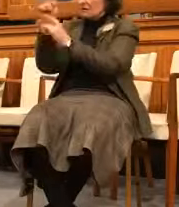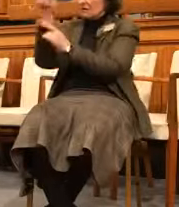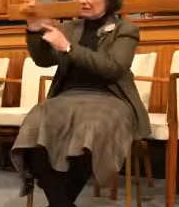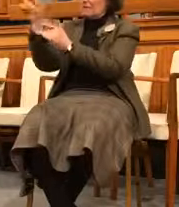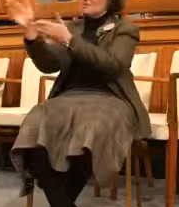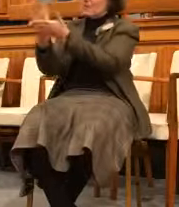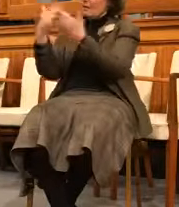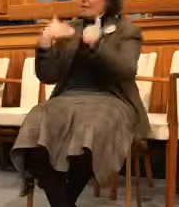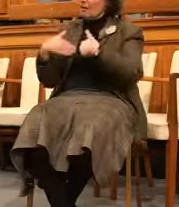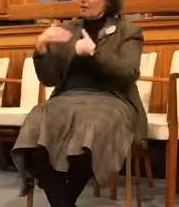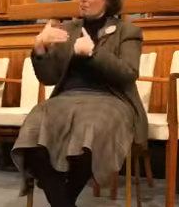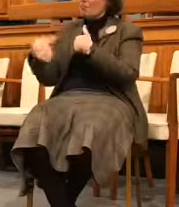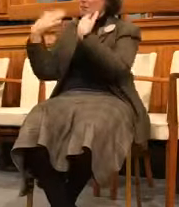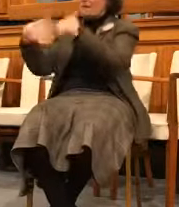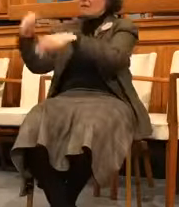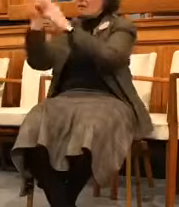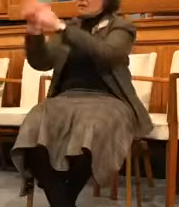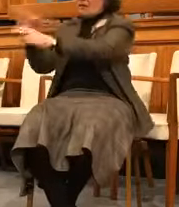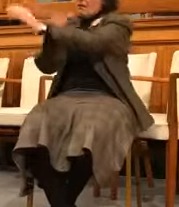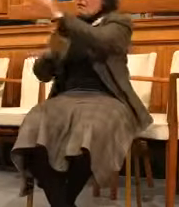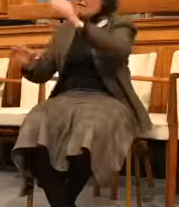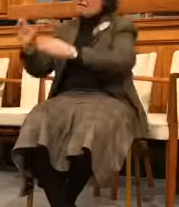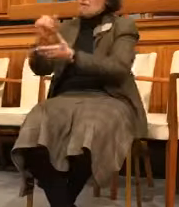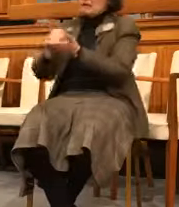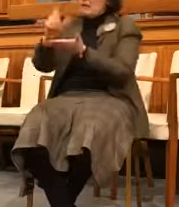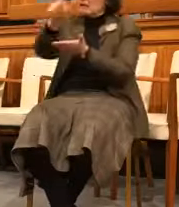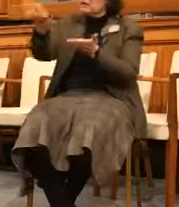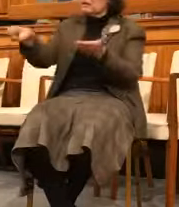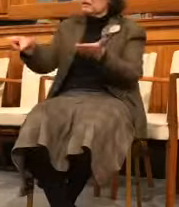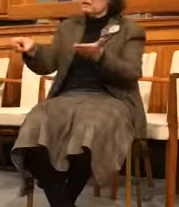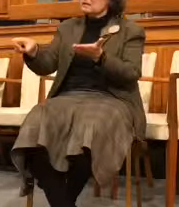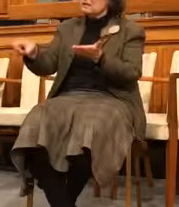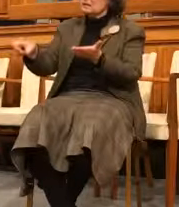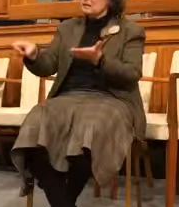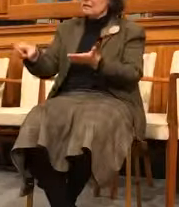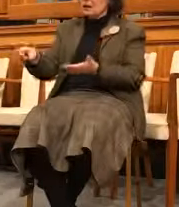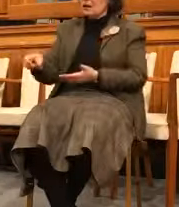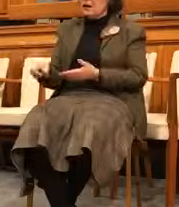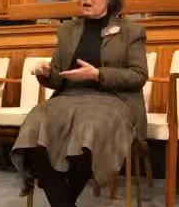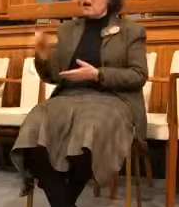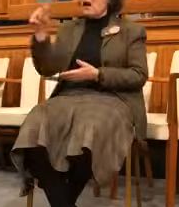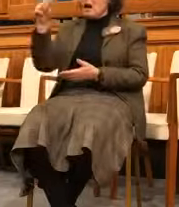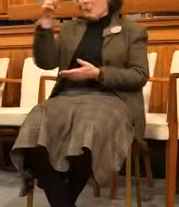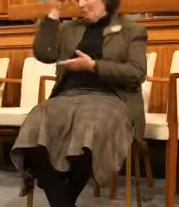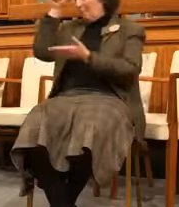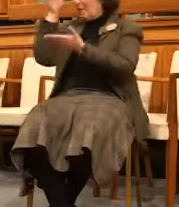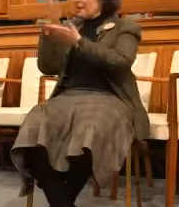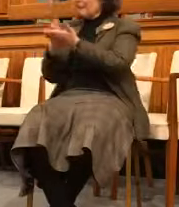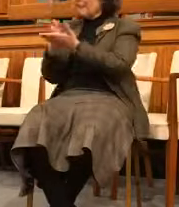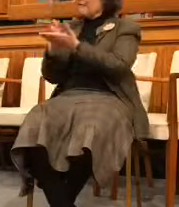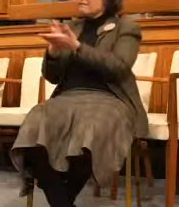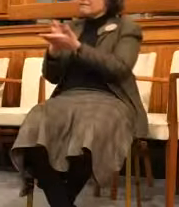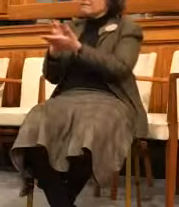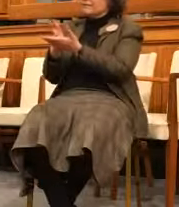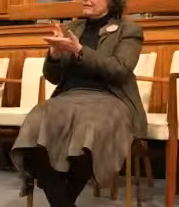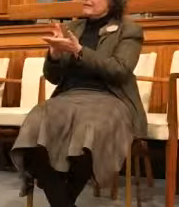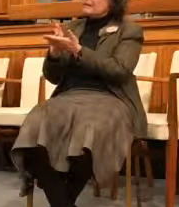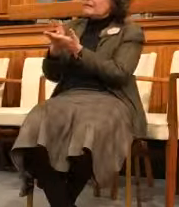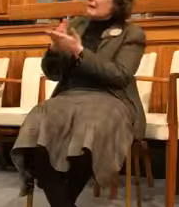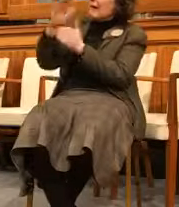absolutely with all my heart. I believe eternity is at stake. Then what are you going to